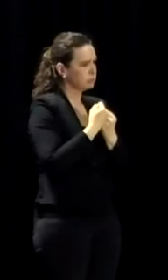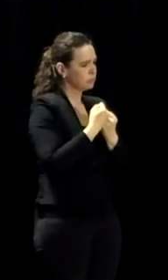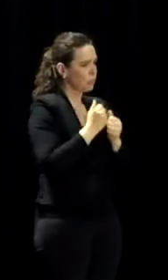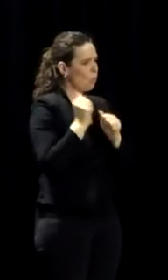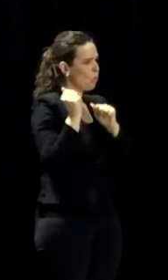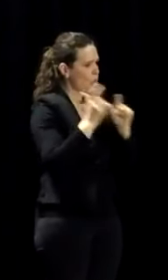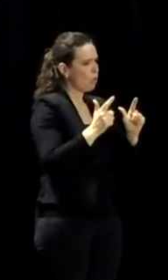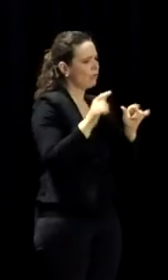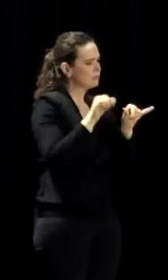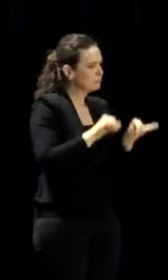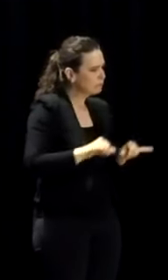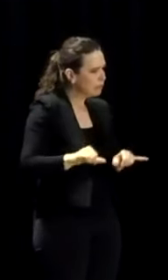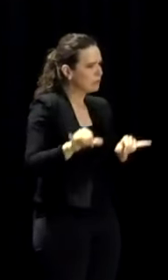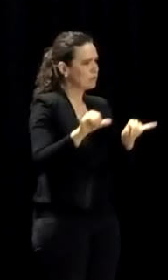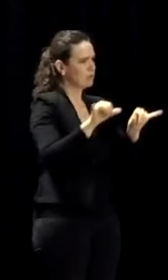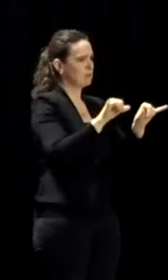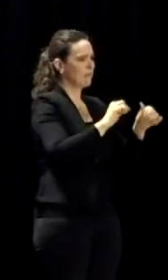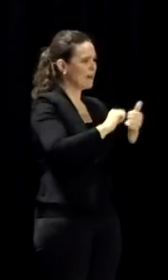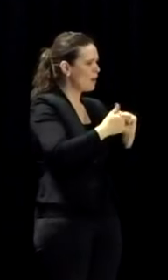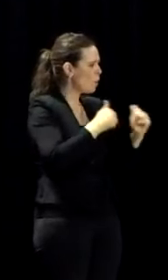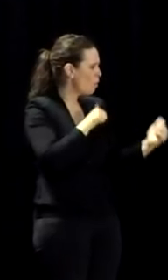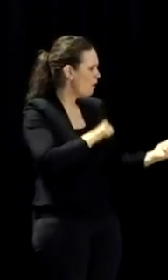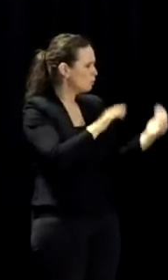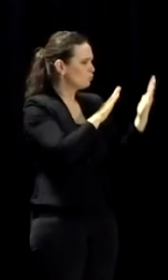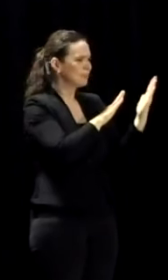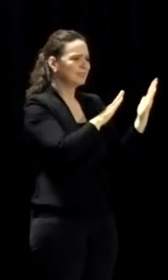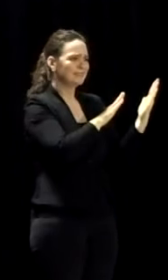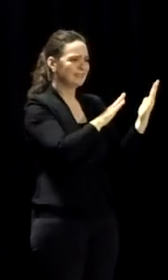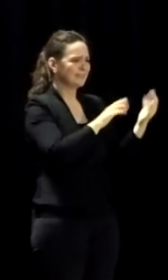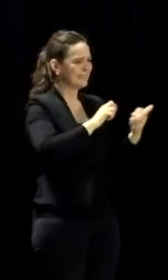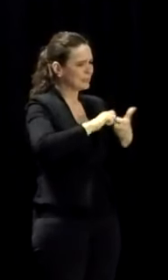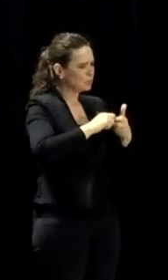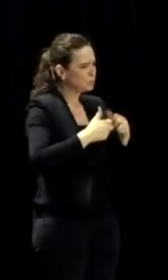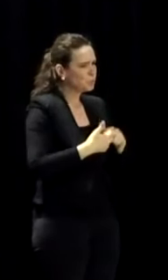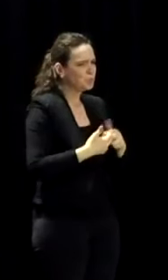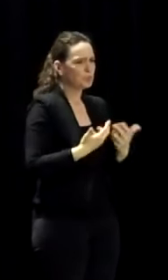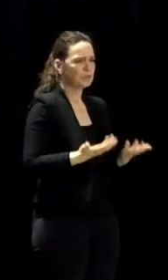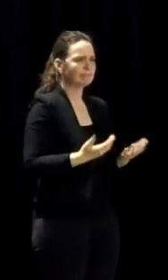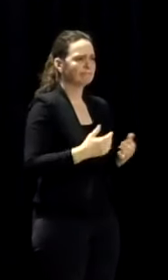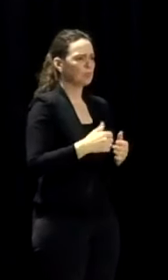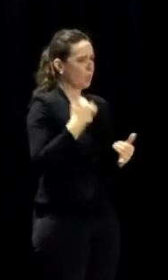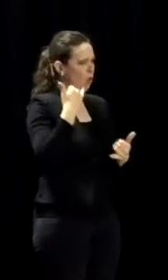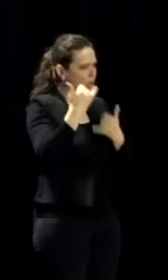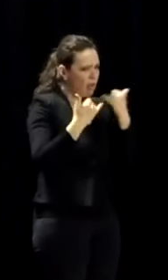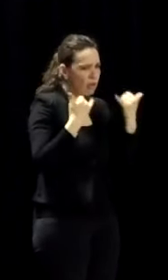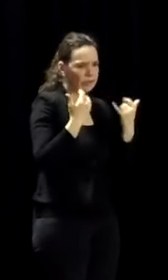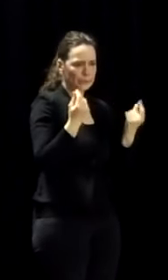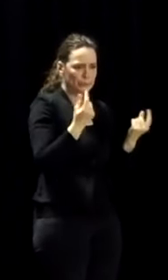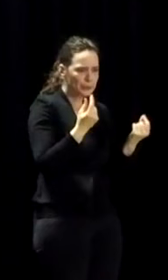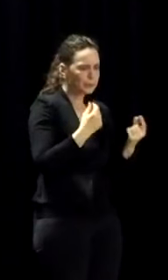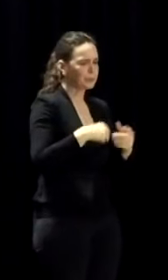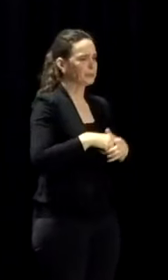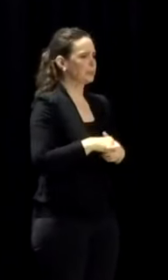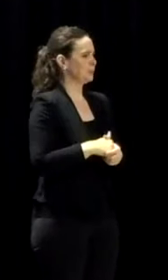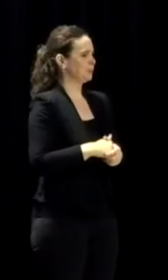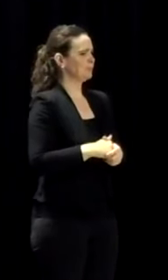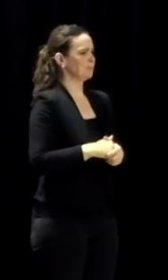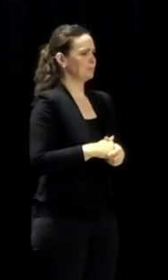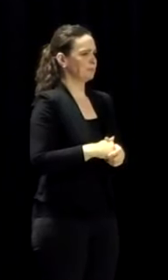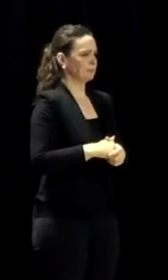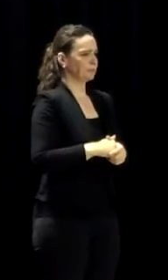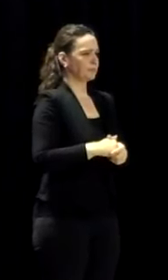to how we're going to address or have been addressing certain types of calls, but also going forward, what other